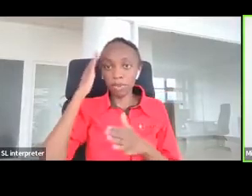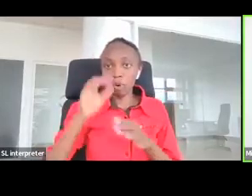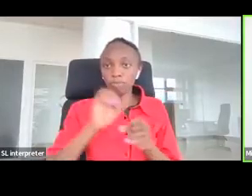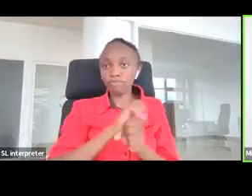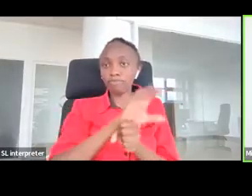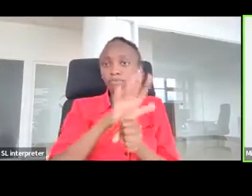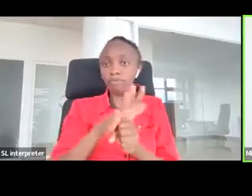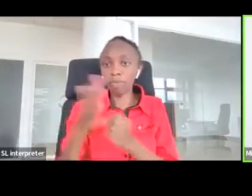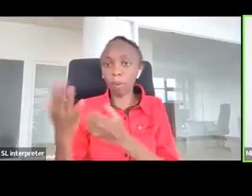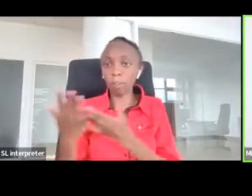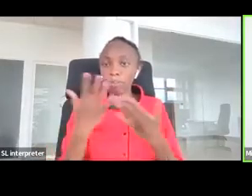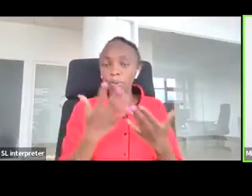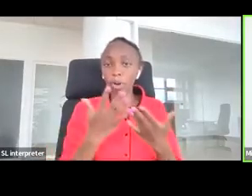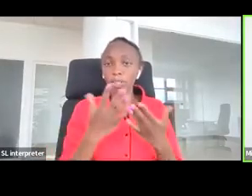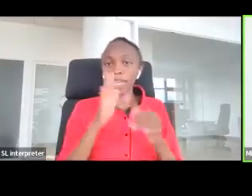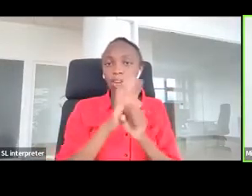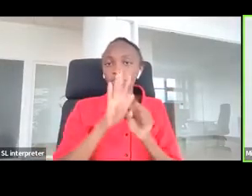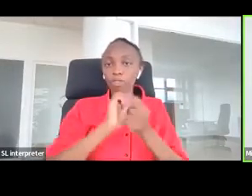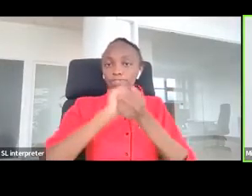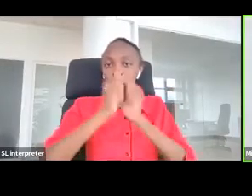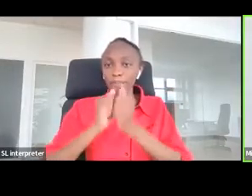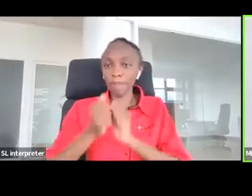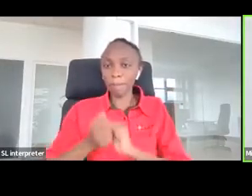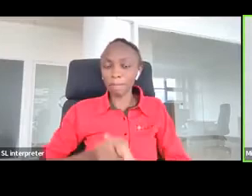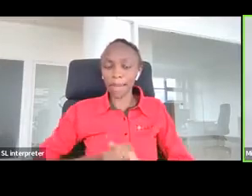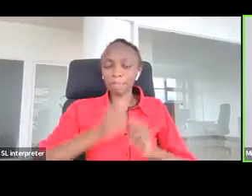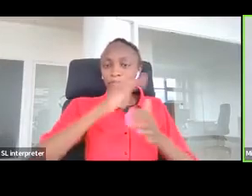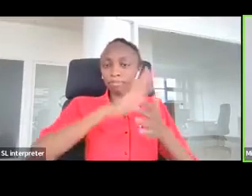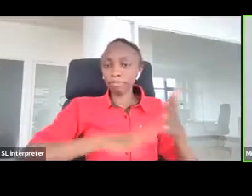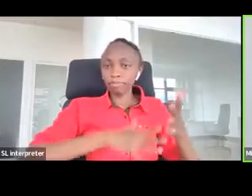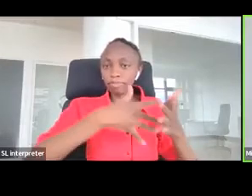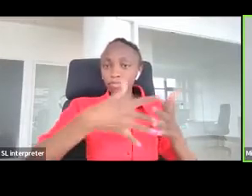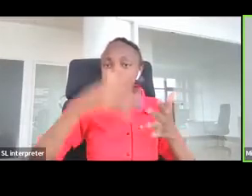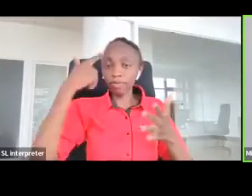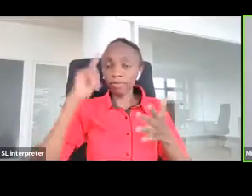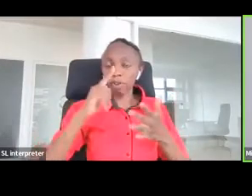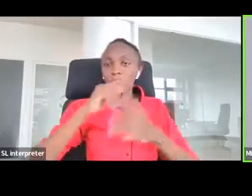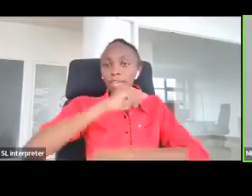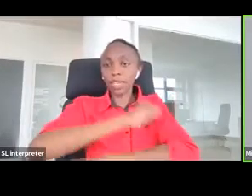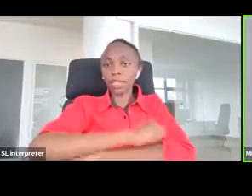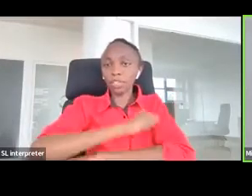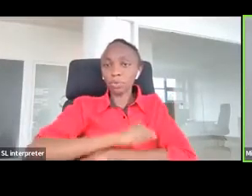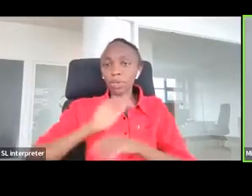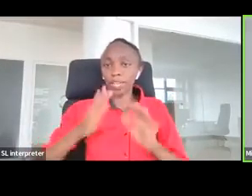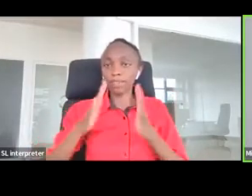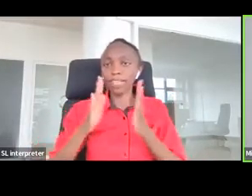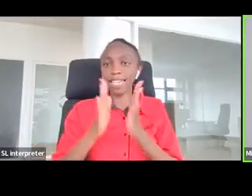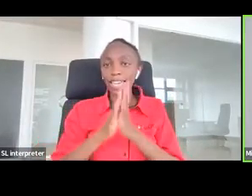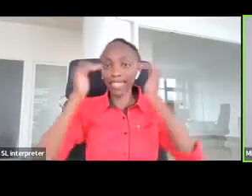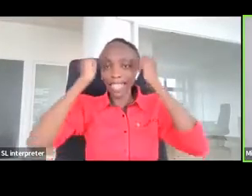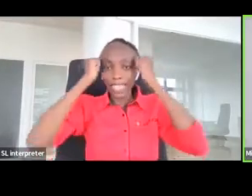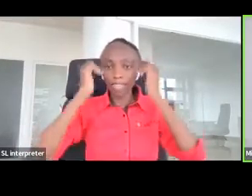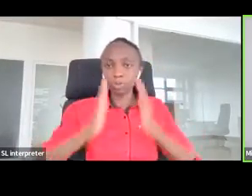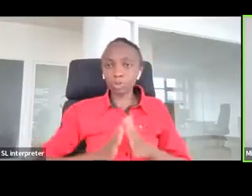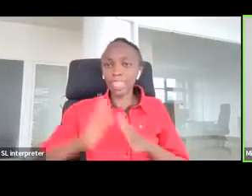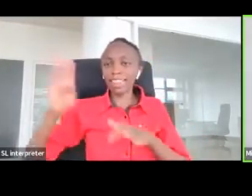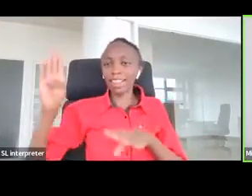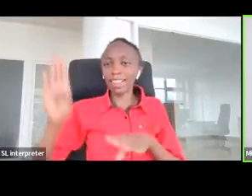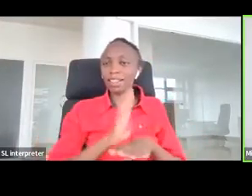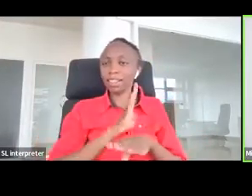the schedule or calendar of the school events, and students were so busy. And so for